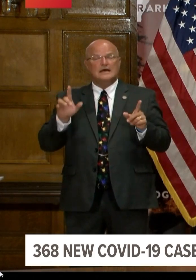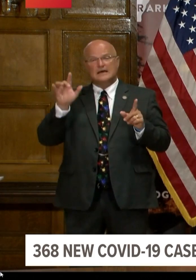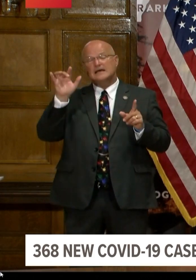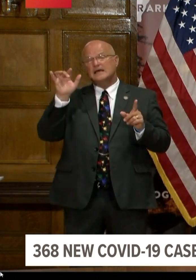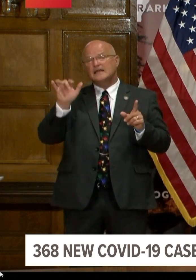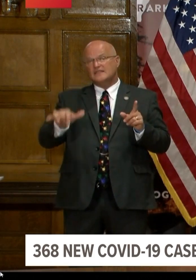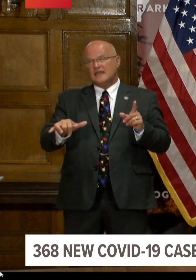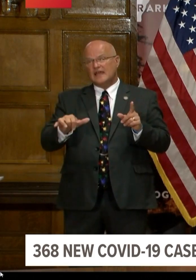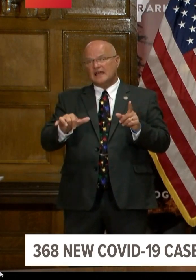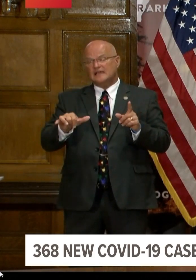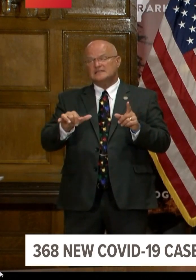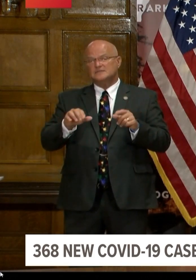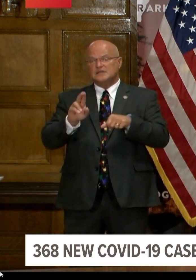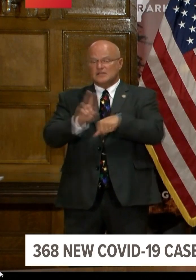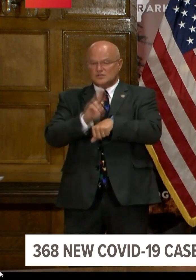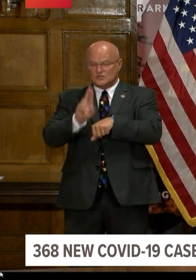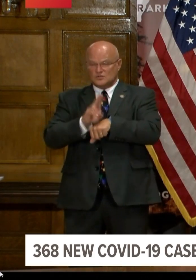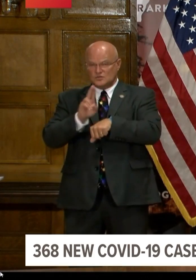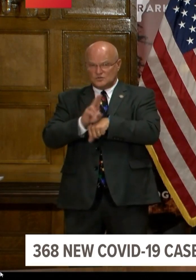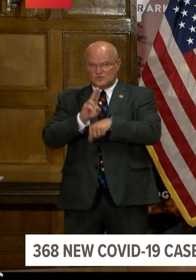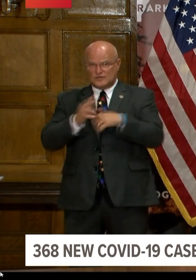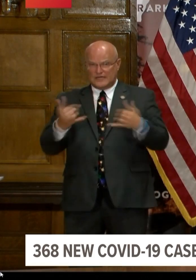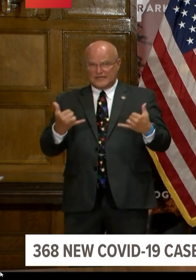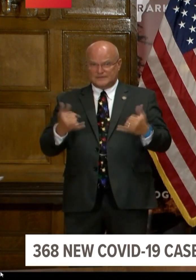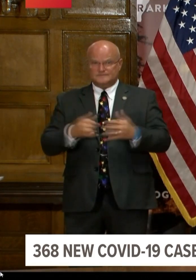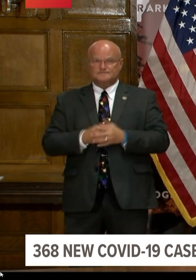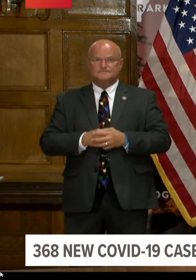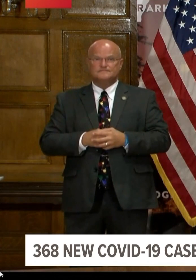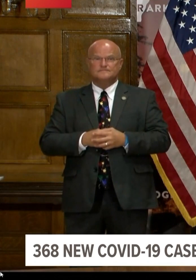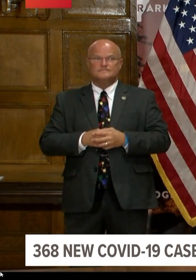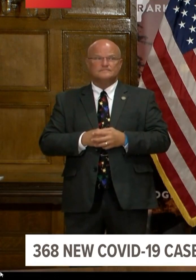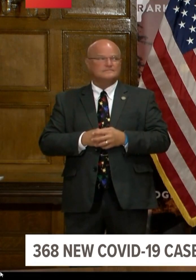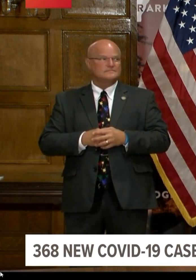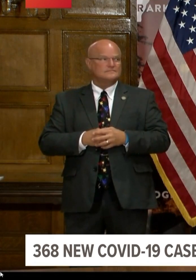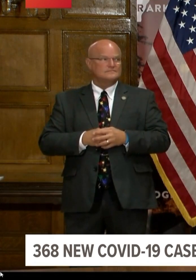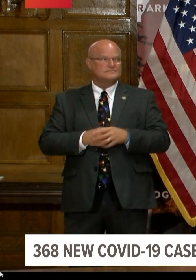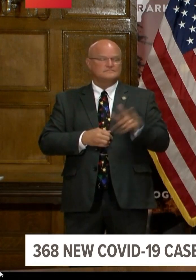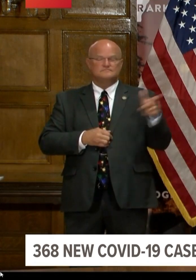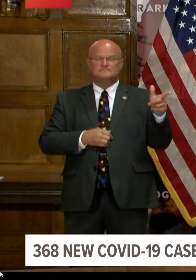is being implemented and it is being utilized.